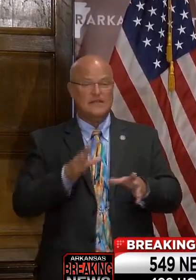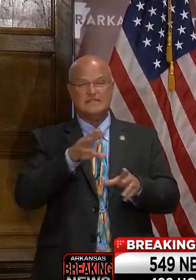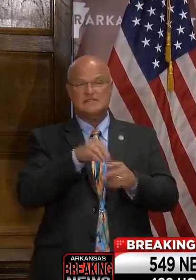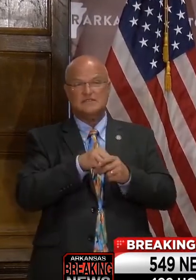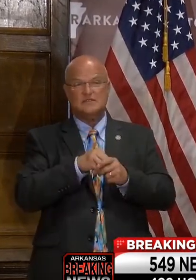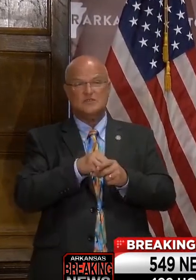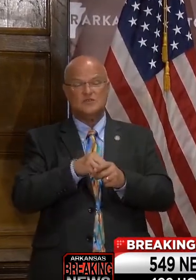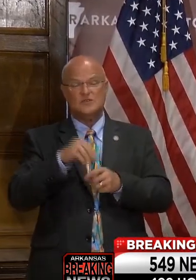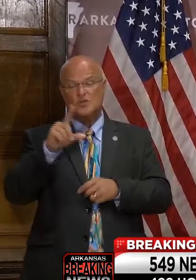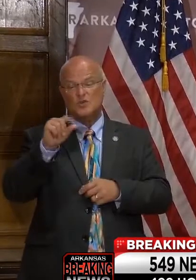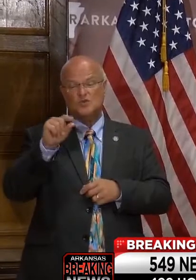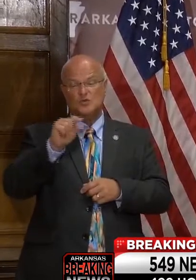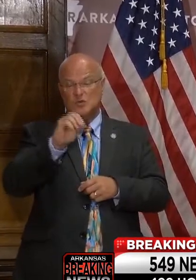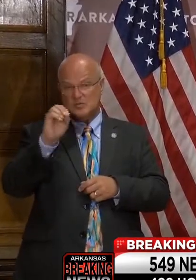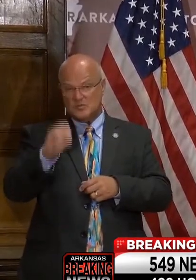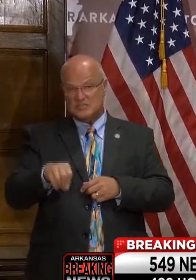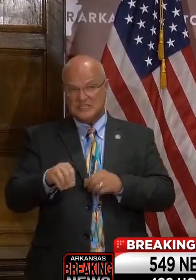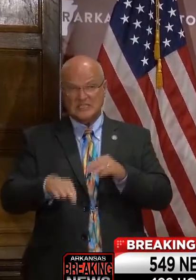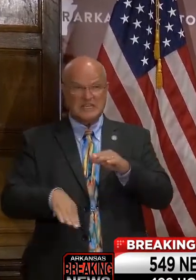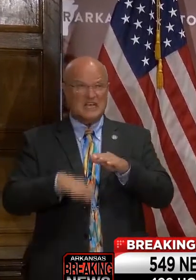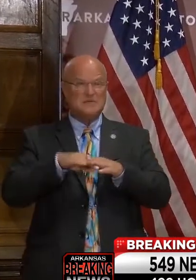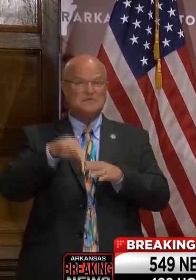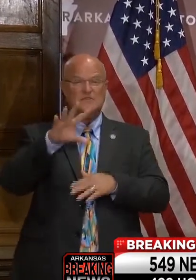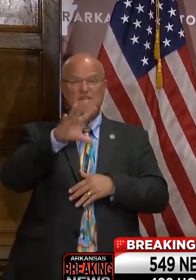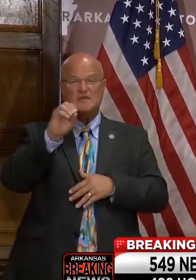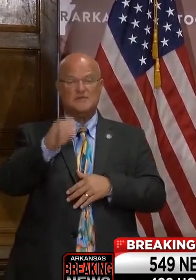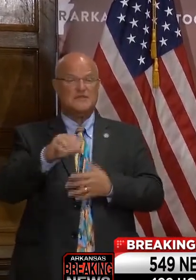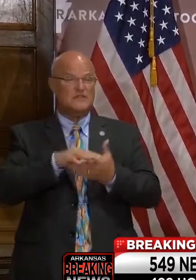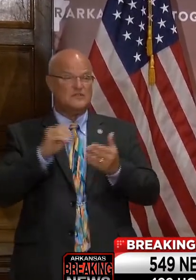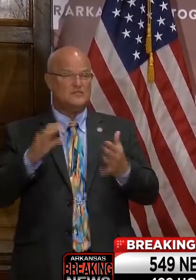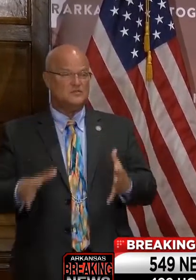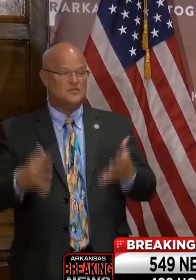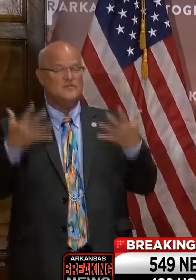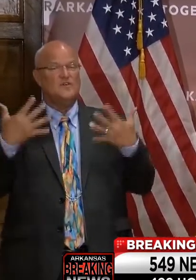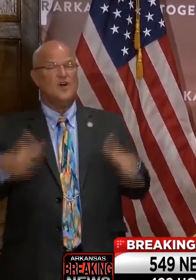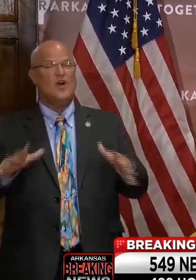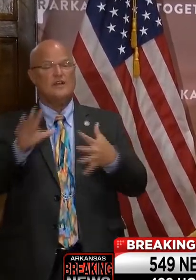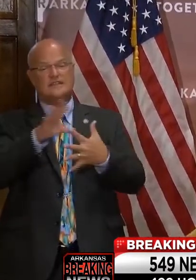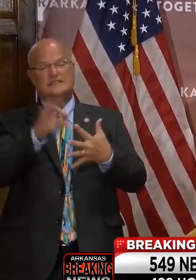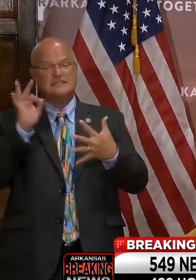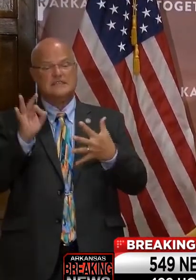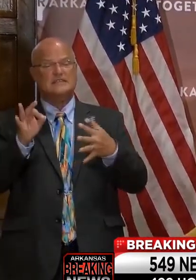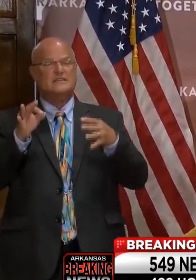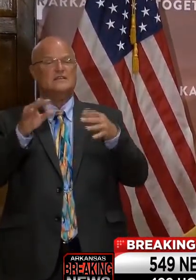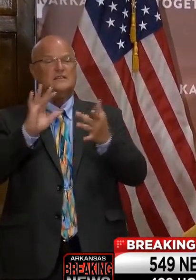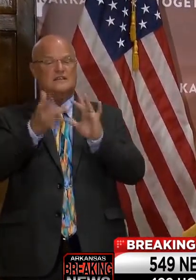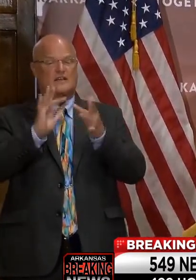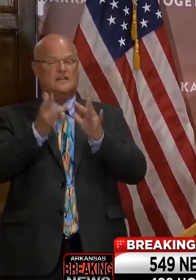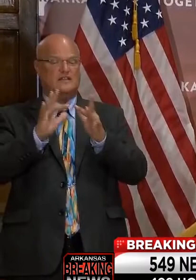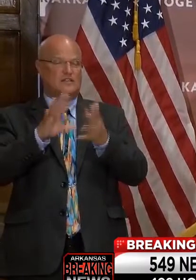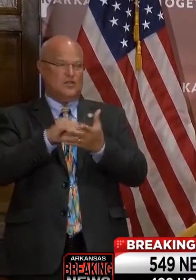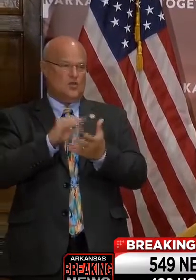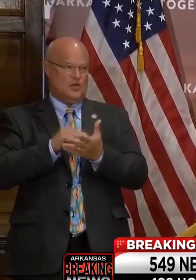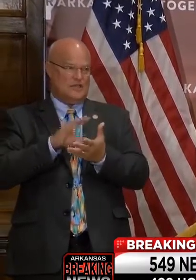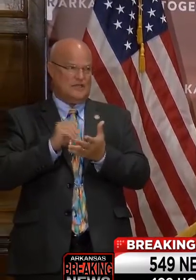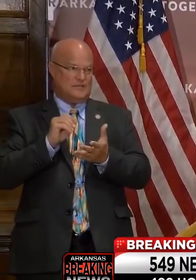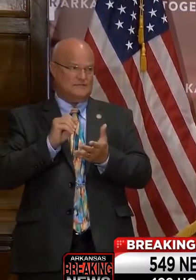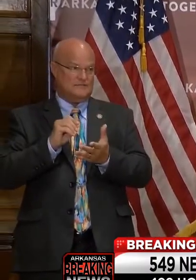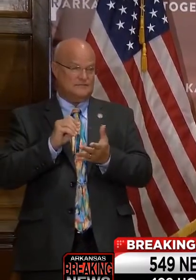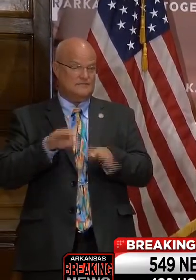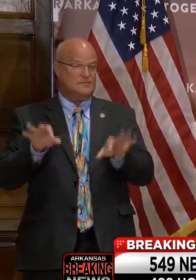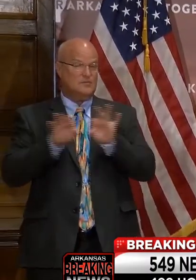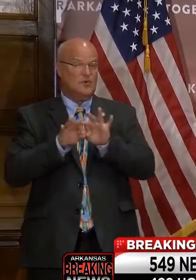from 20% to upwards of 50% of their students have already opted for virtual learning. That's a very important